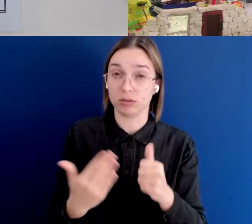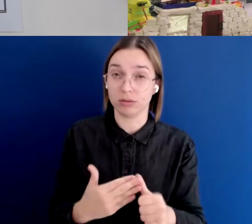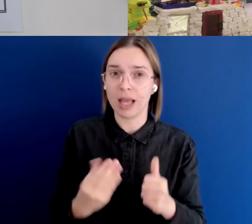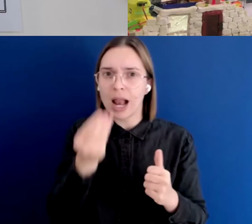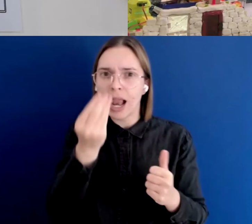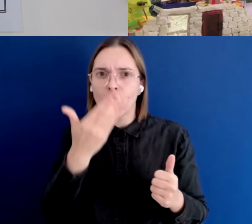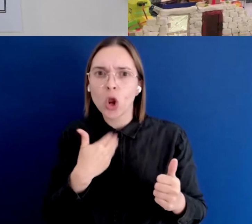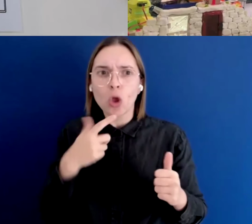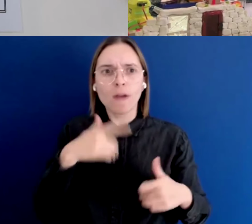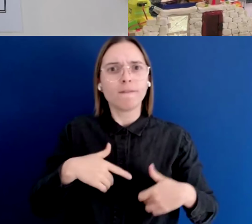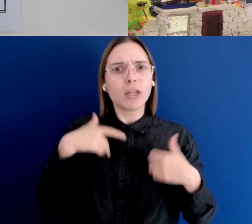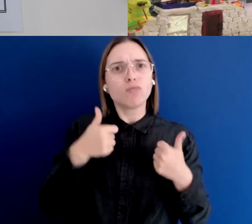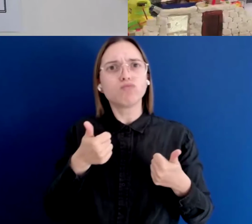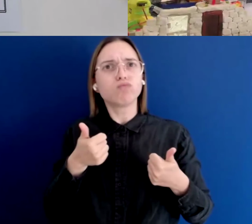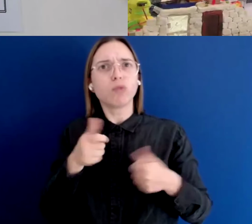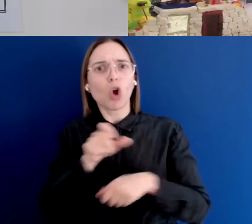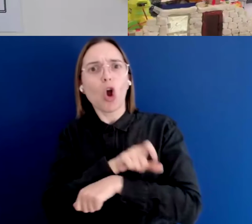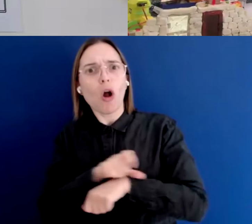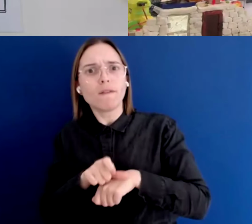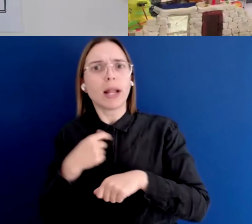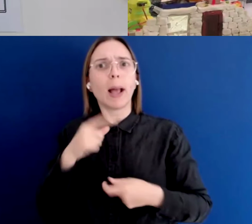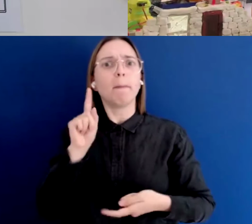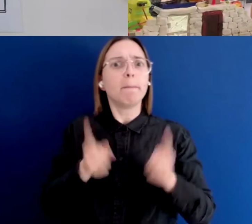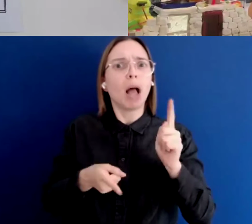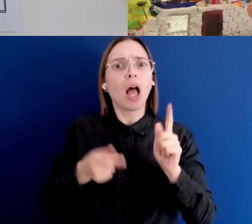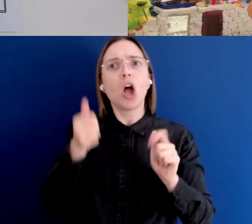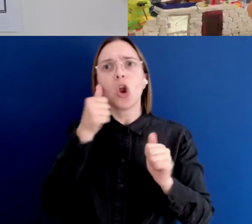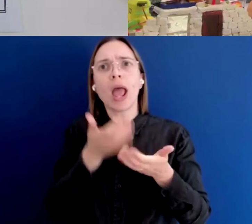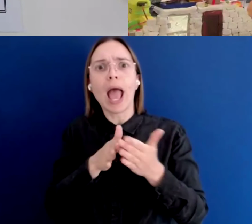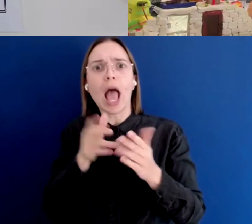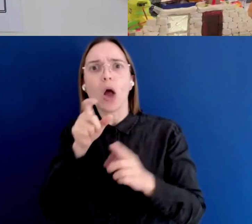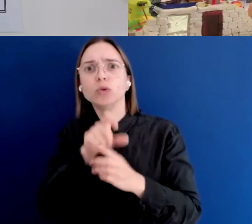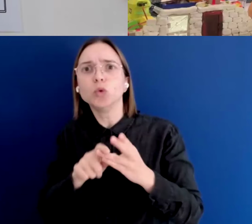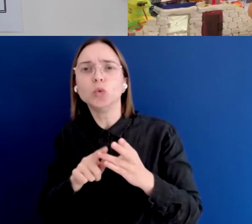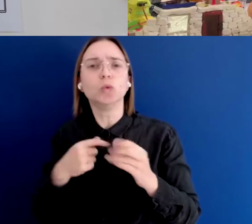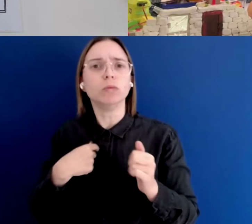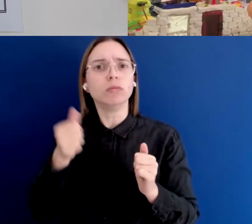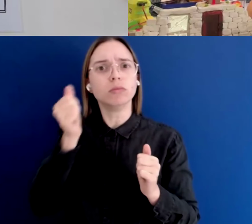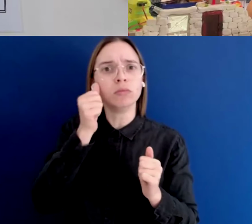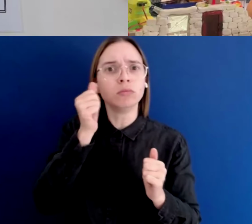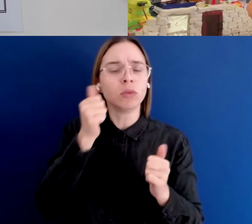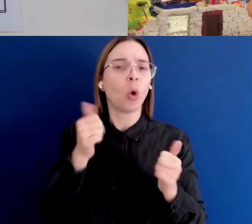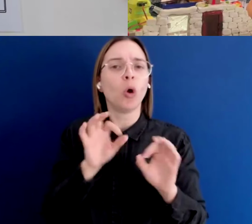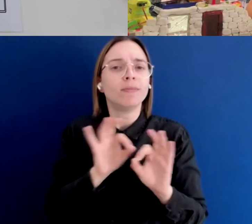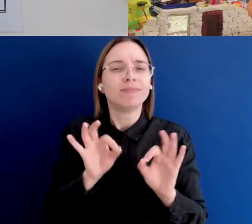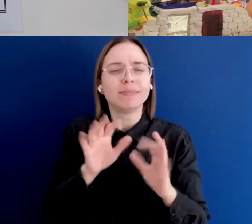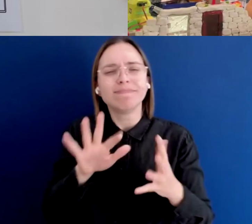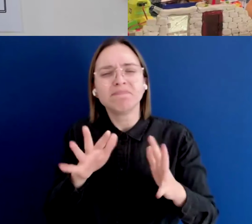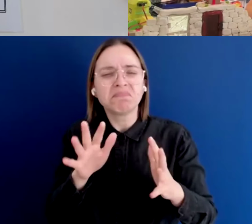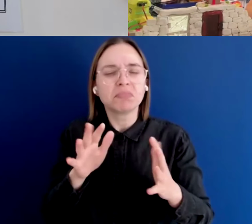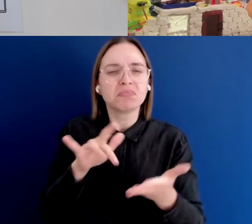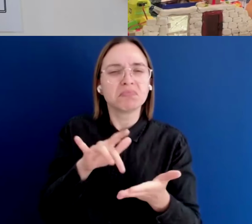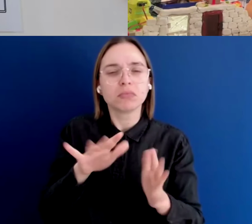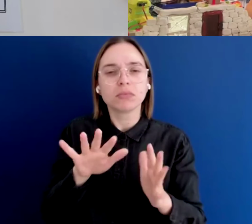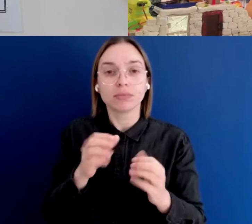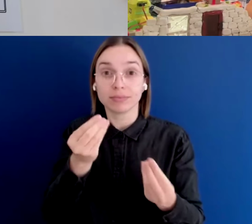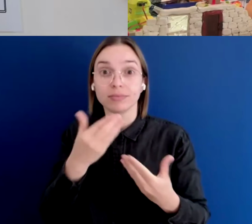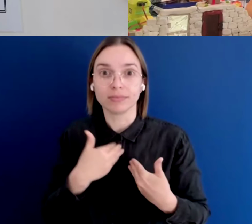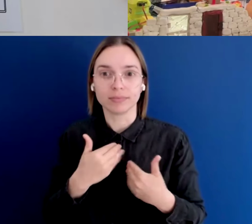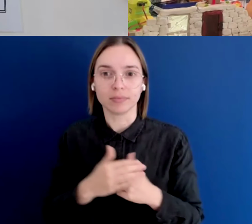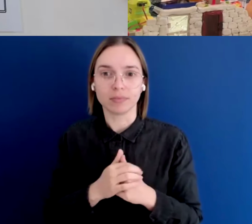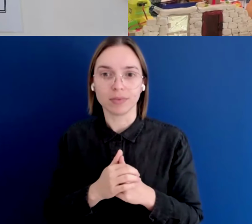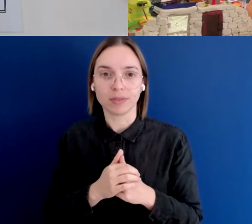you feel and how excited you feel about circuits now. And also let us know if there's other things that you're like, please solve this for me. I build tools.